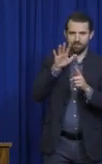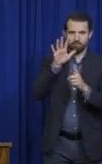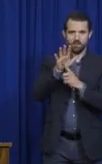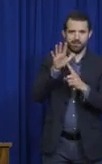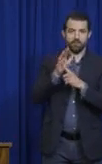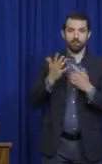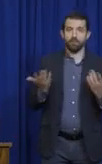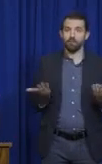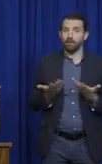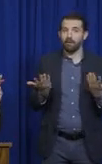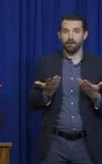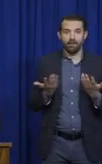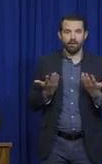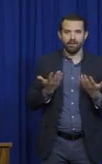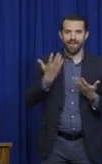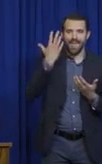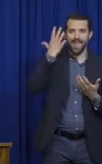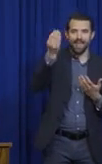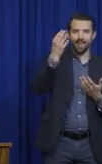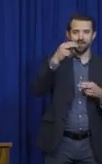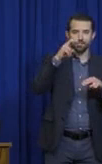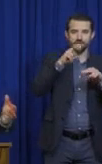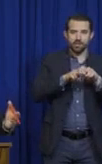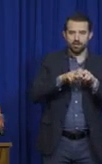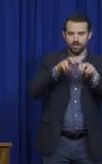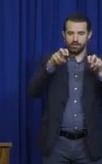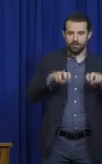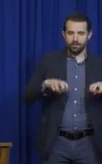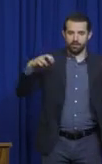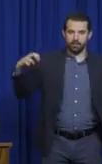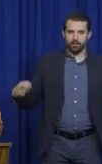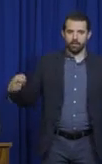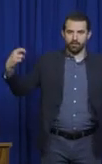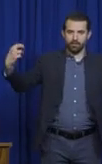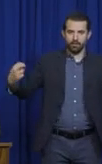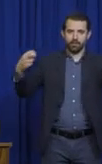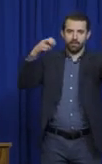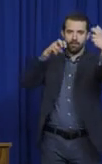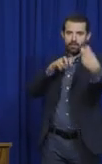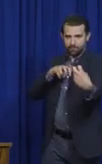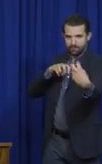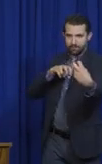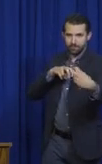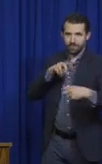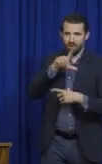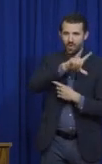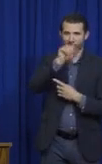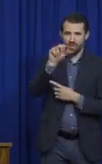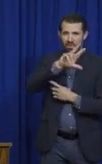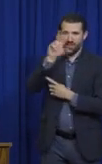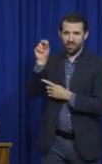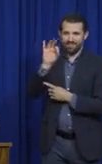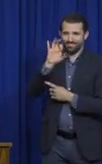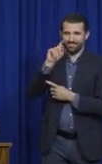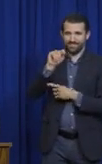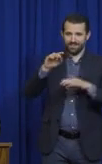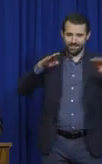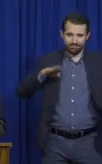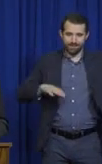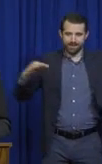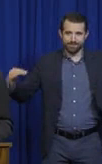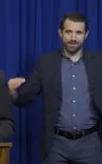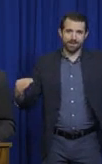the driveway and intermingling, but even though but keeping 20 or 30 feet apart. That's still probably a best